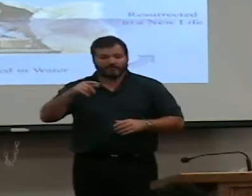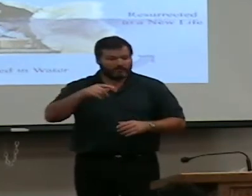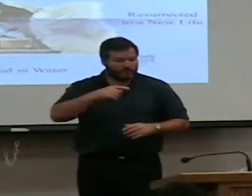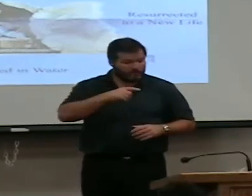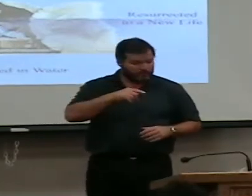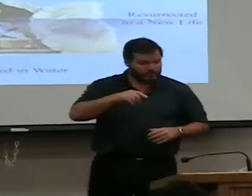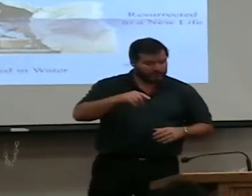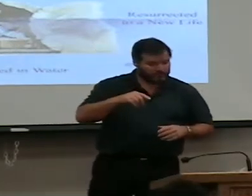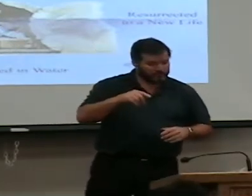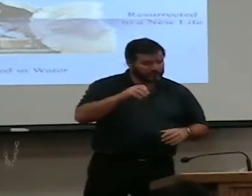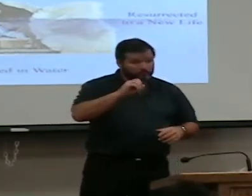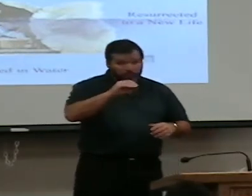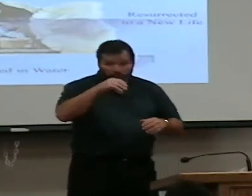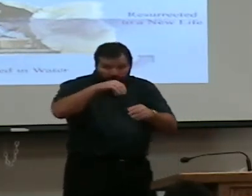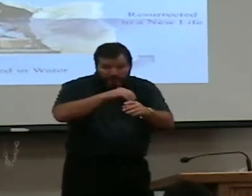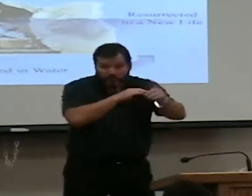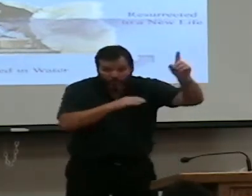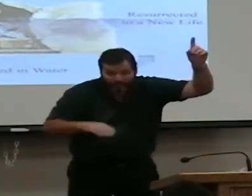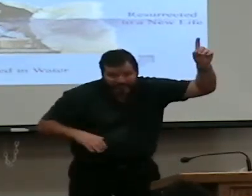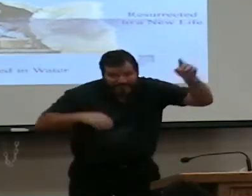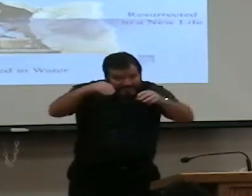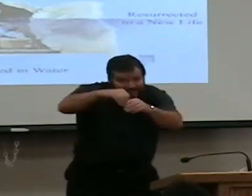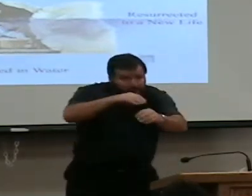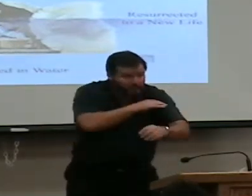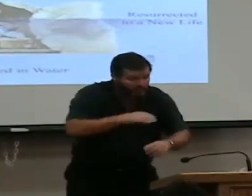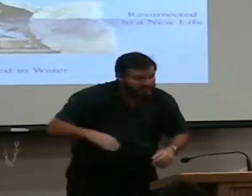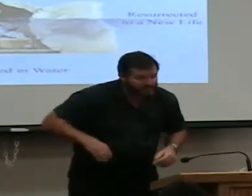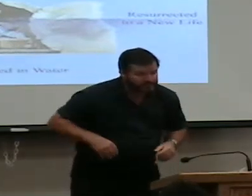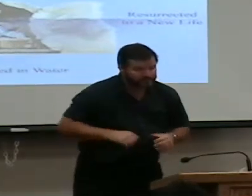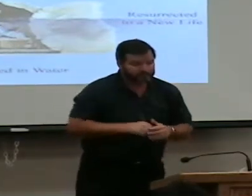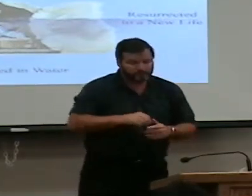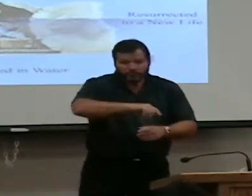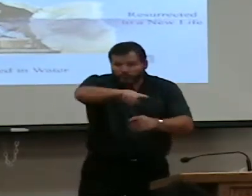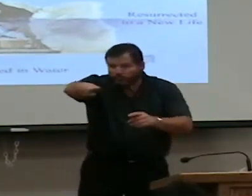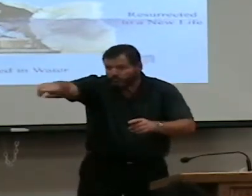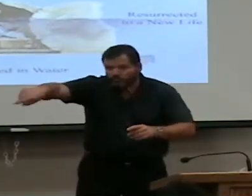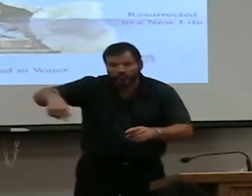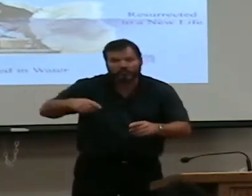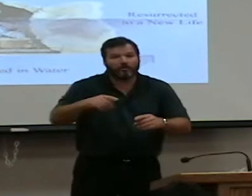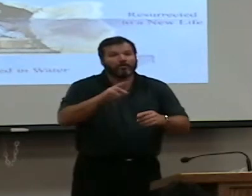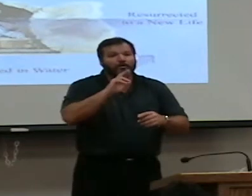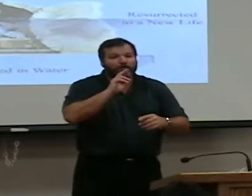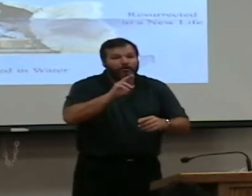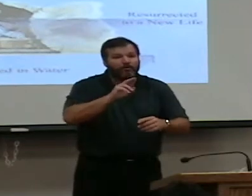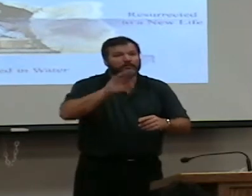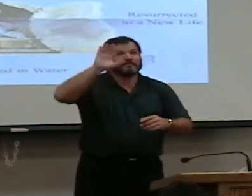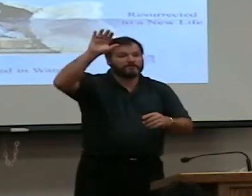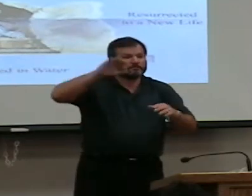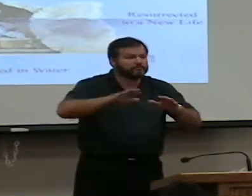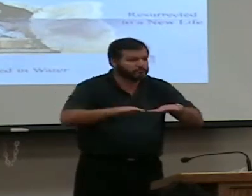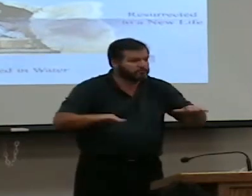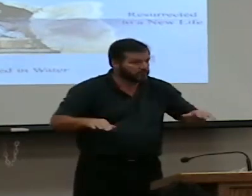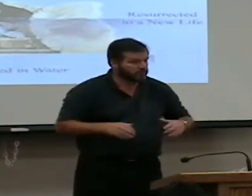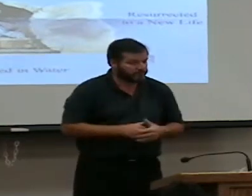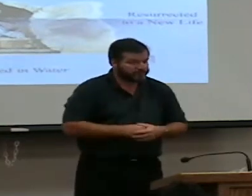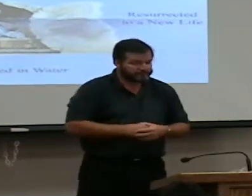27, where it says, So in Christ, all of us are his children.